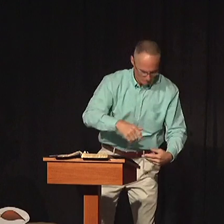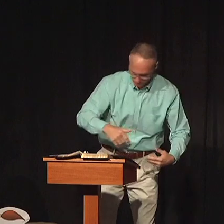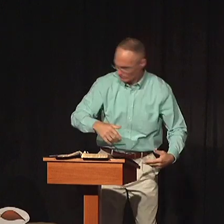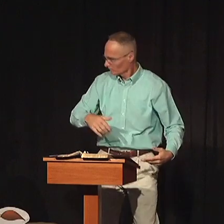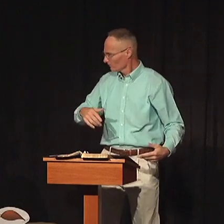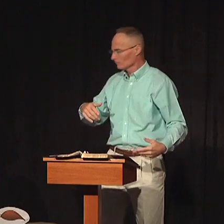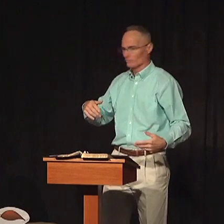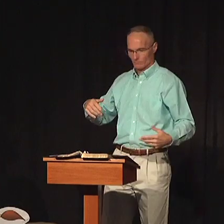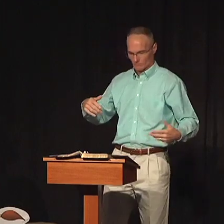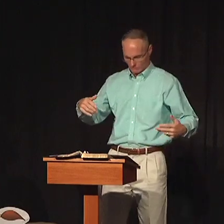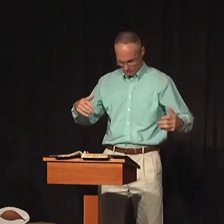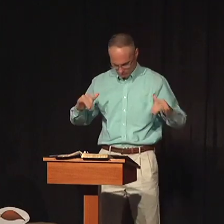they're gone.